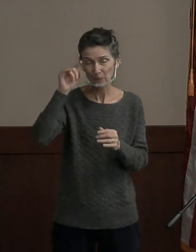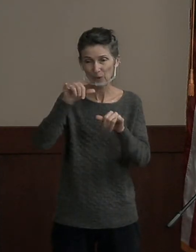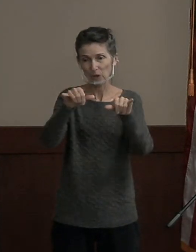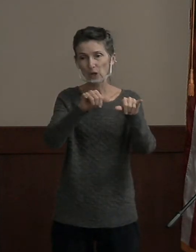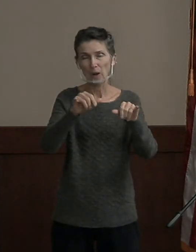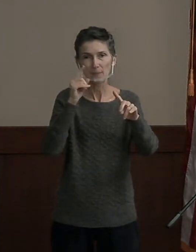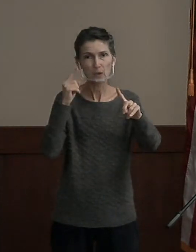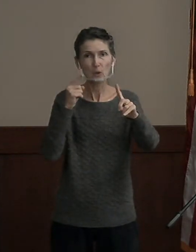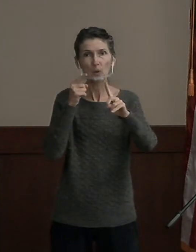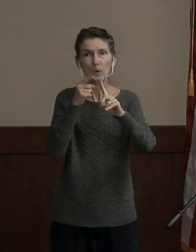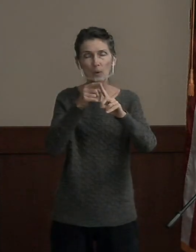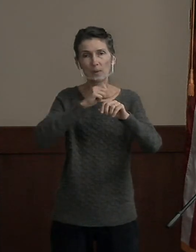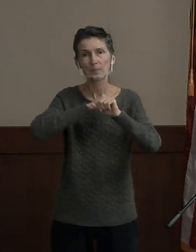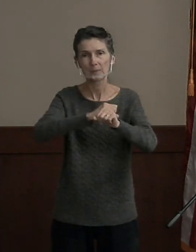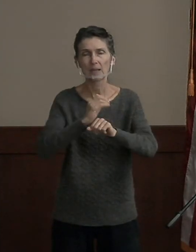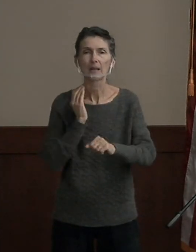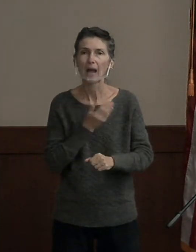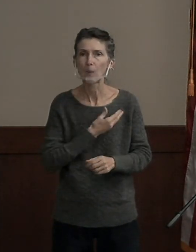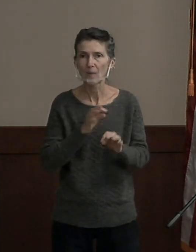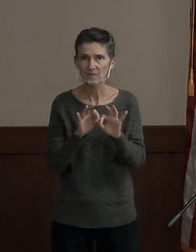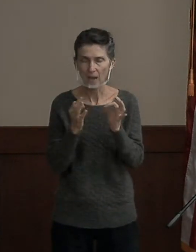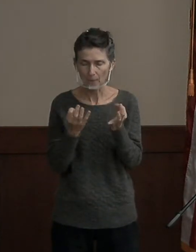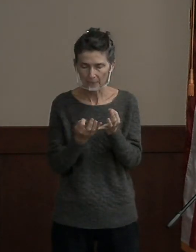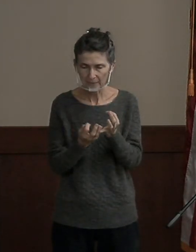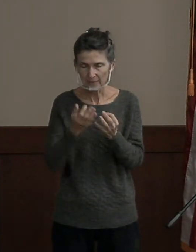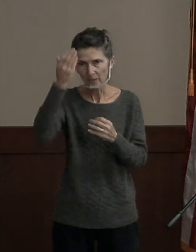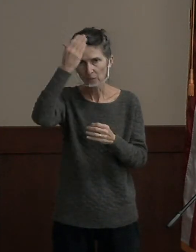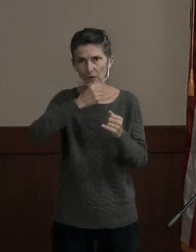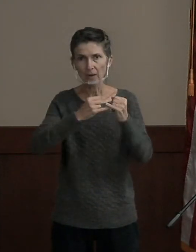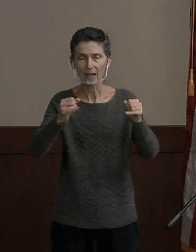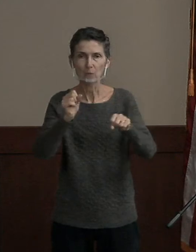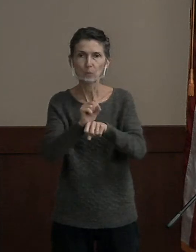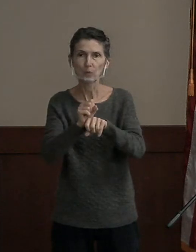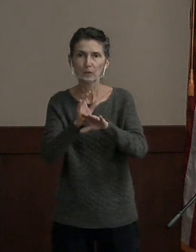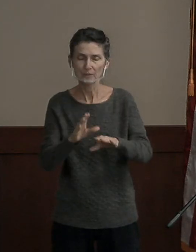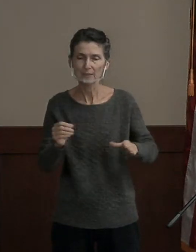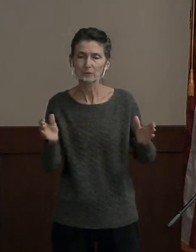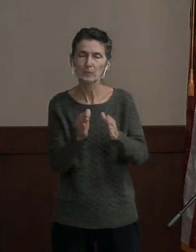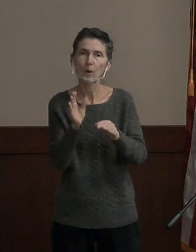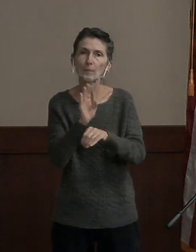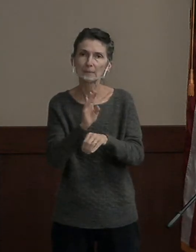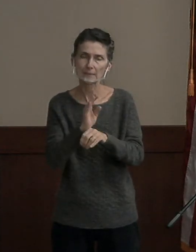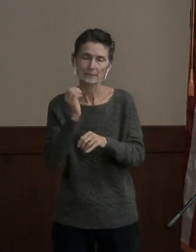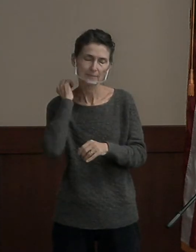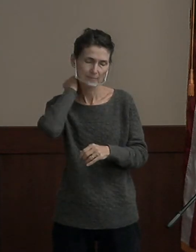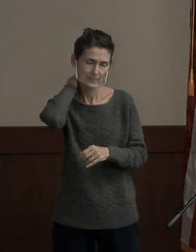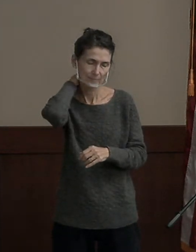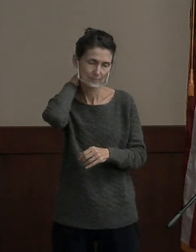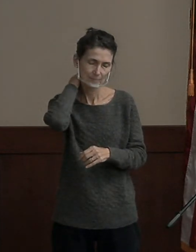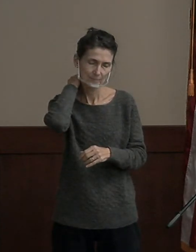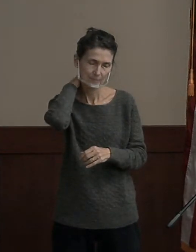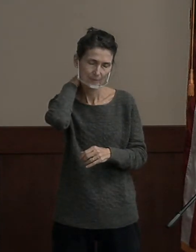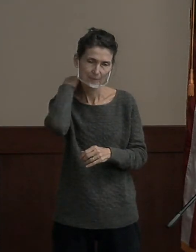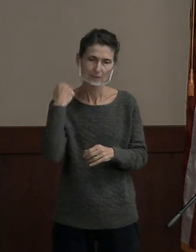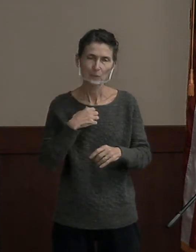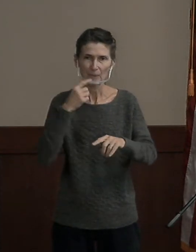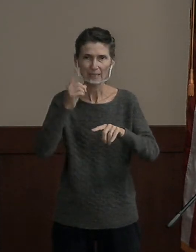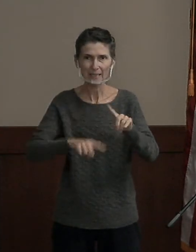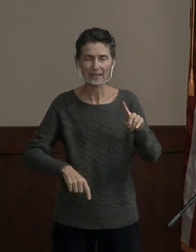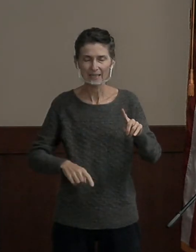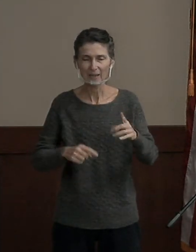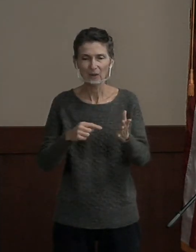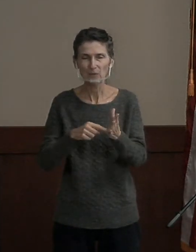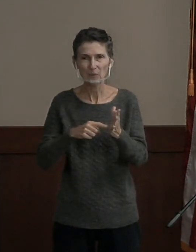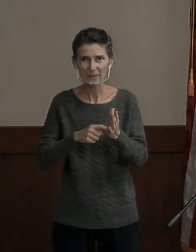goal, which is to protect our families, our frontline workers, and our small businesses. We cannot afford, on the eve